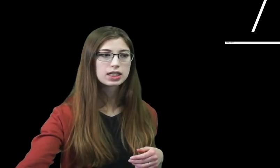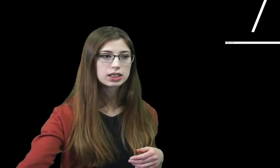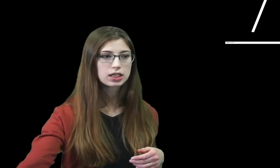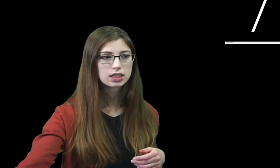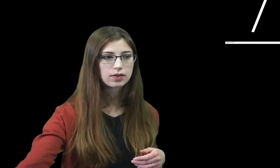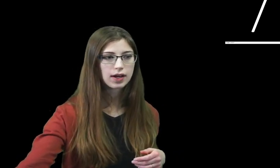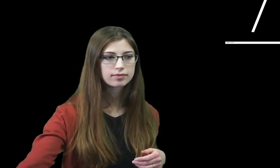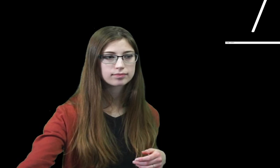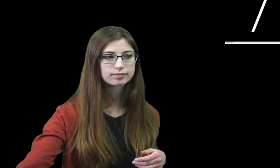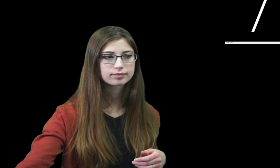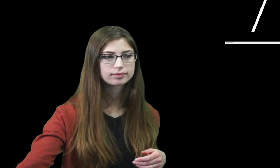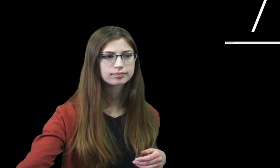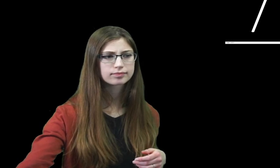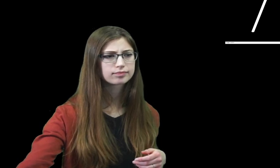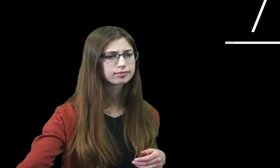it to you right.